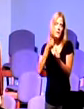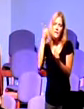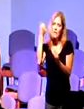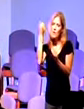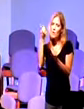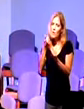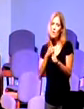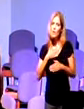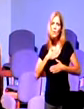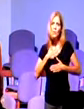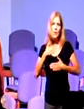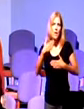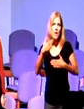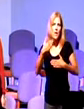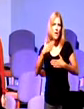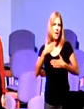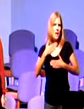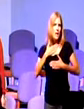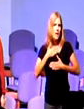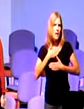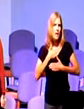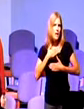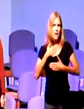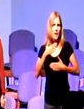every single